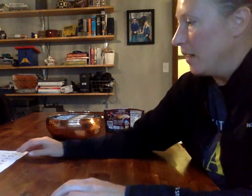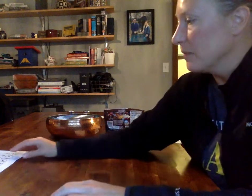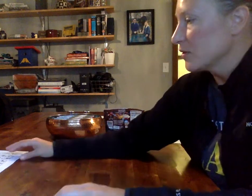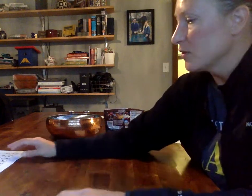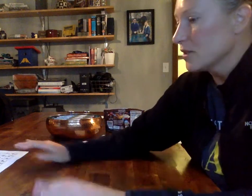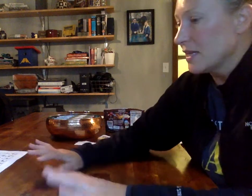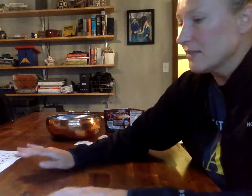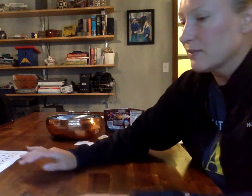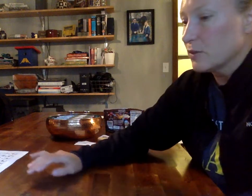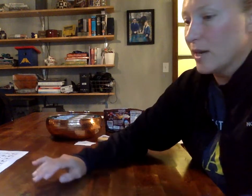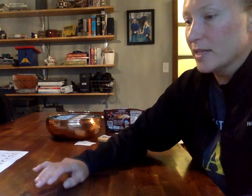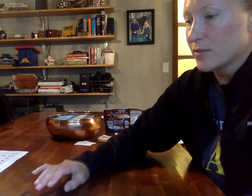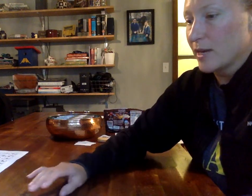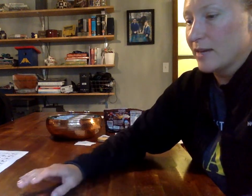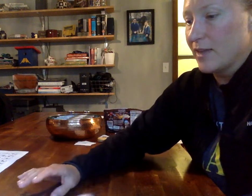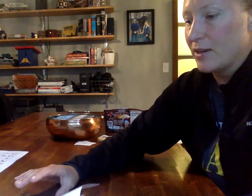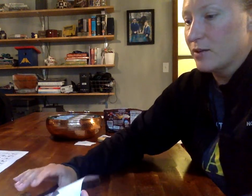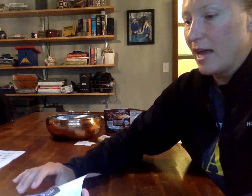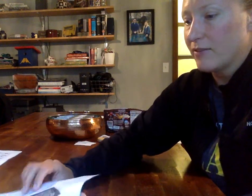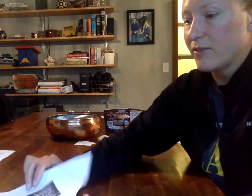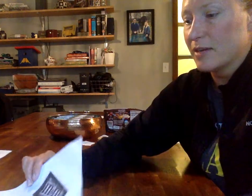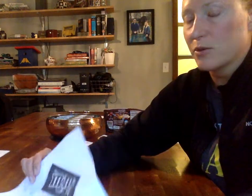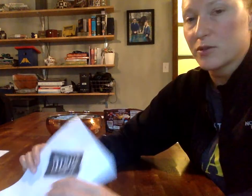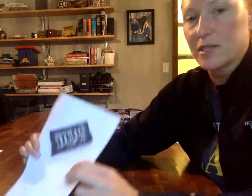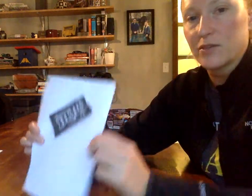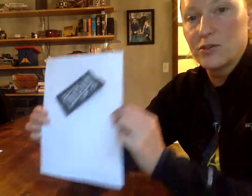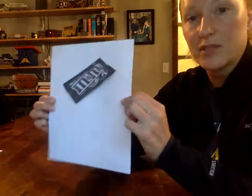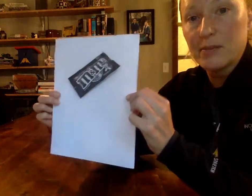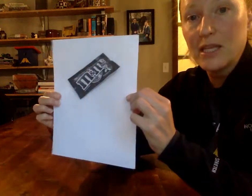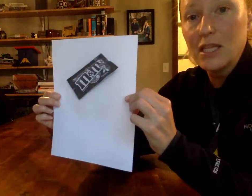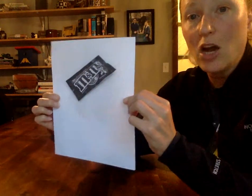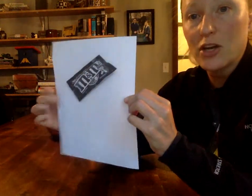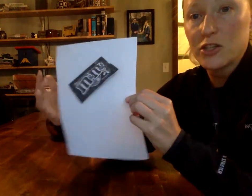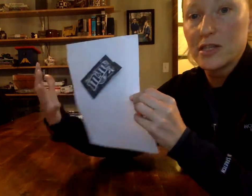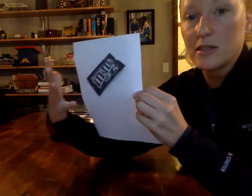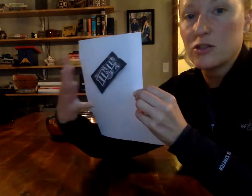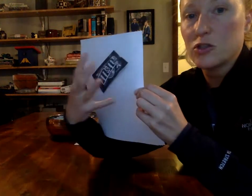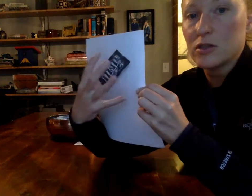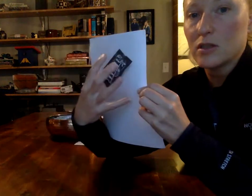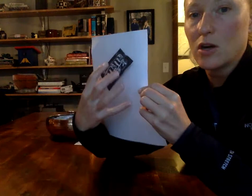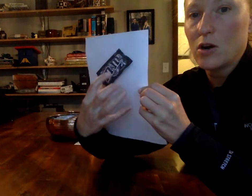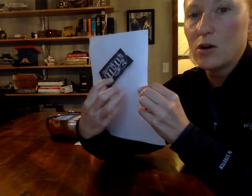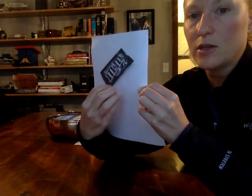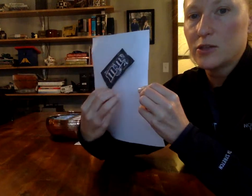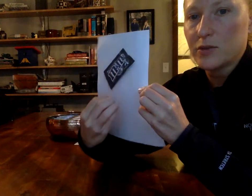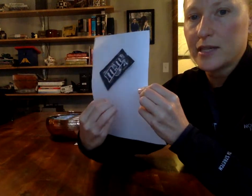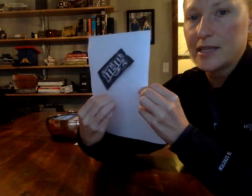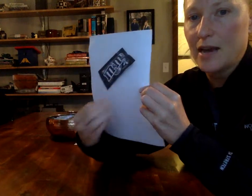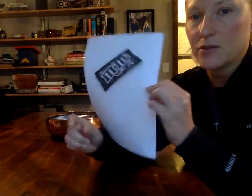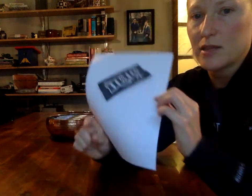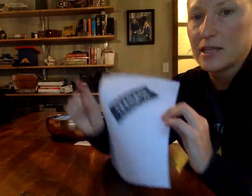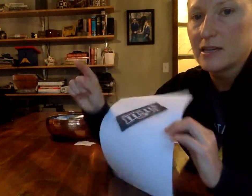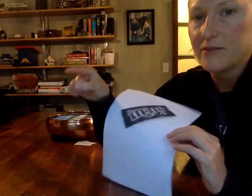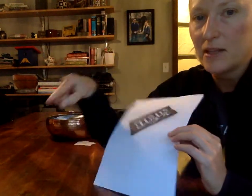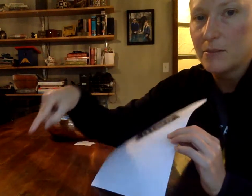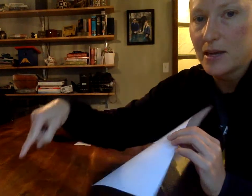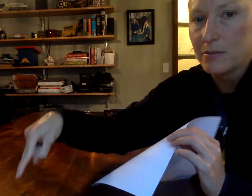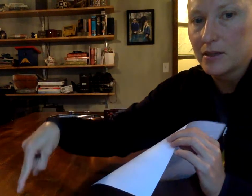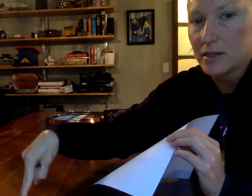So there's lots of different ways, right? If they don't have the fine motor skills, use something large and then slowly shrink it down so that they develop that ability to